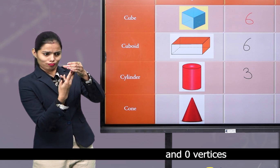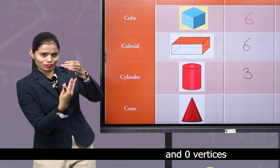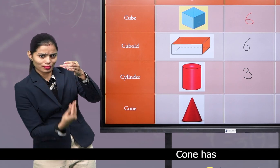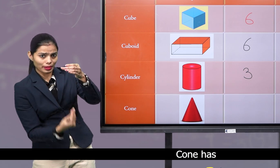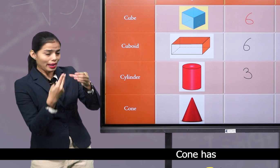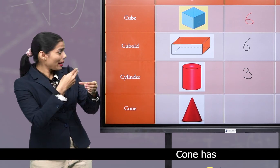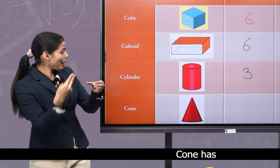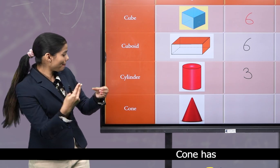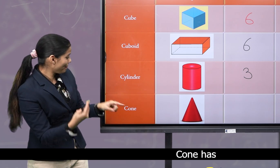Cone has